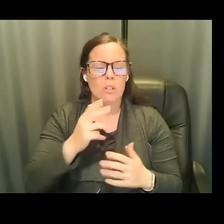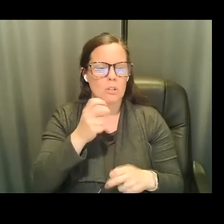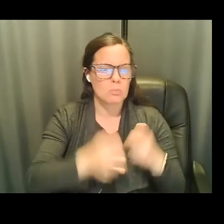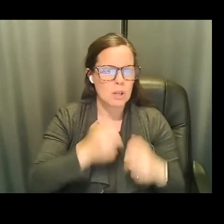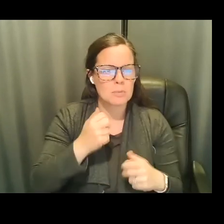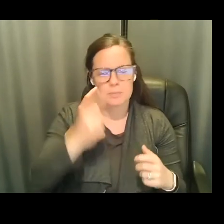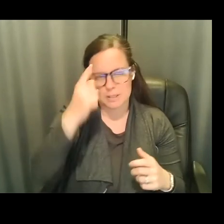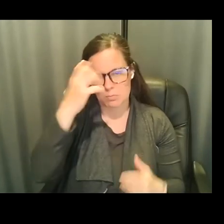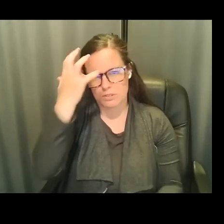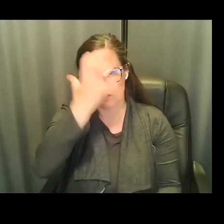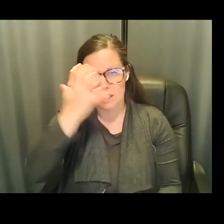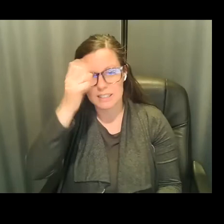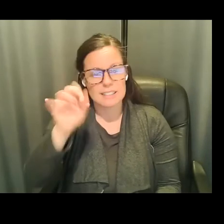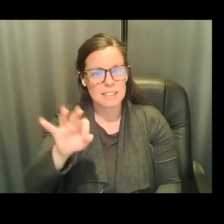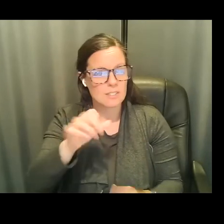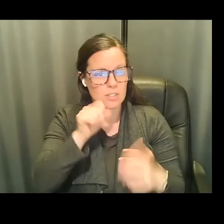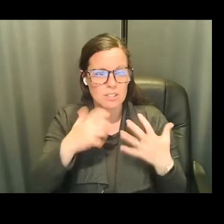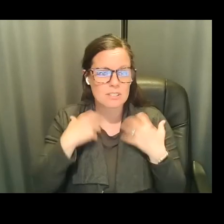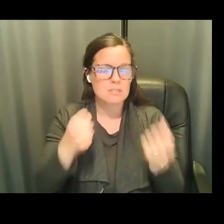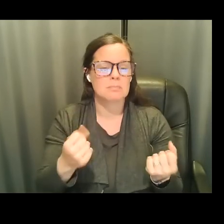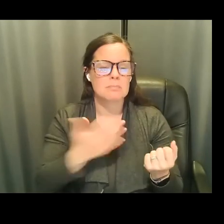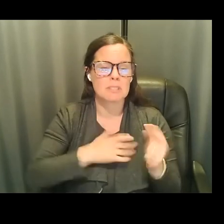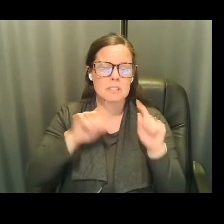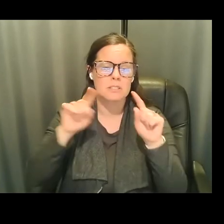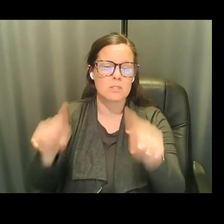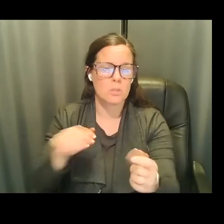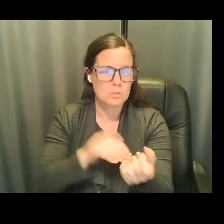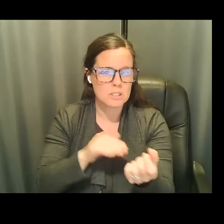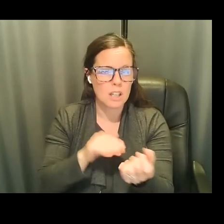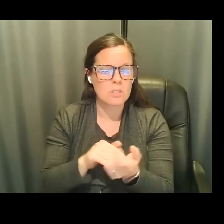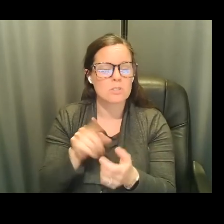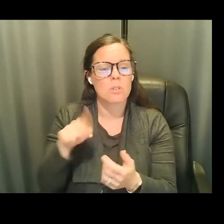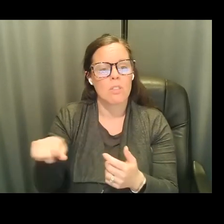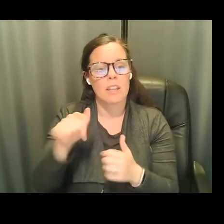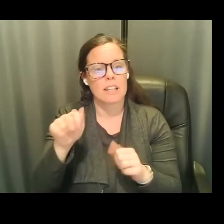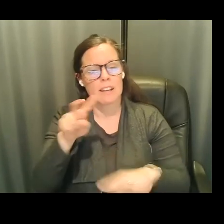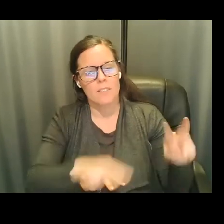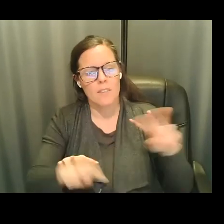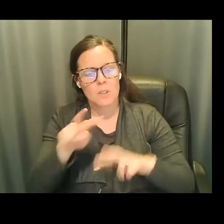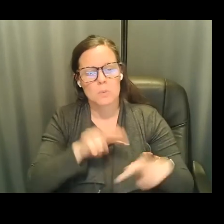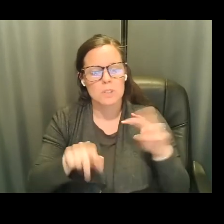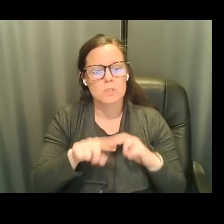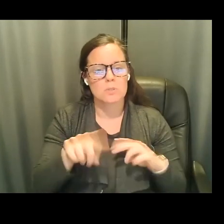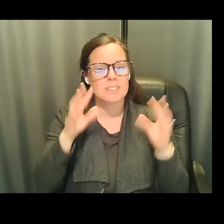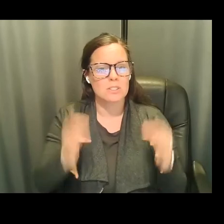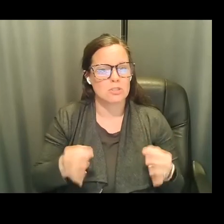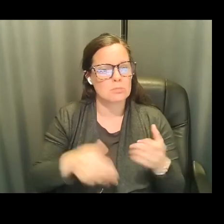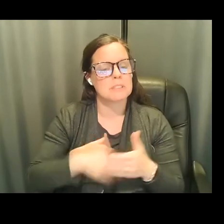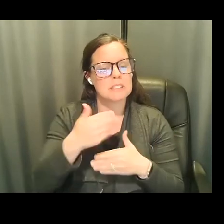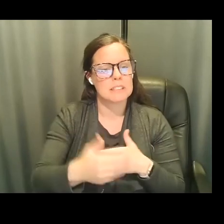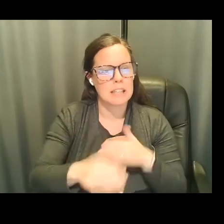not getting better, please go to a healthcare provider so he or she can evaluate you and determine next